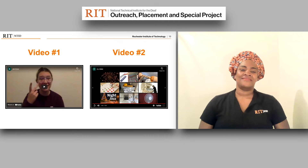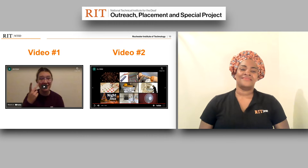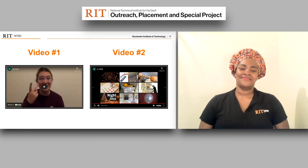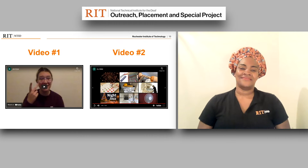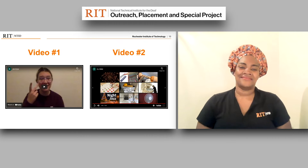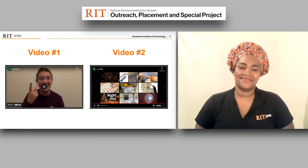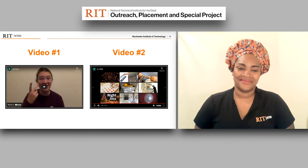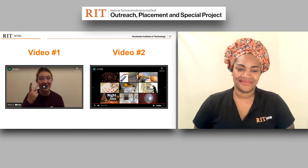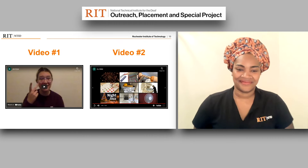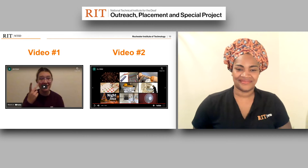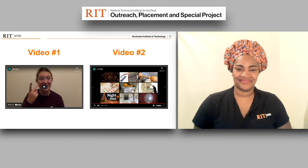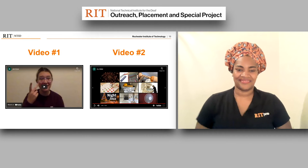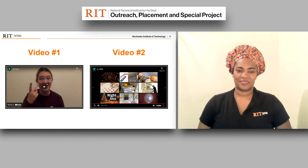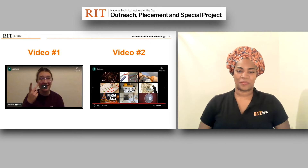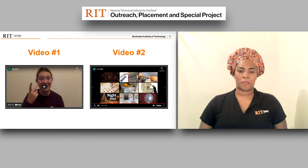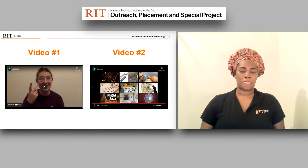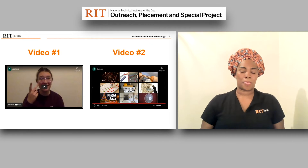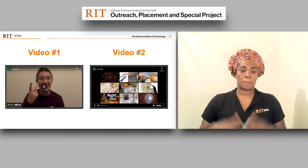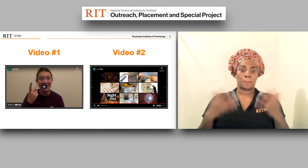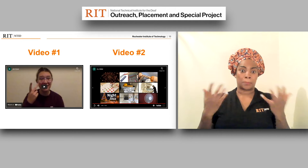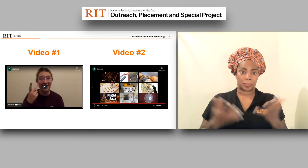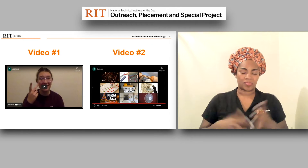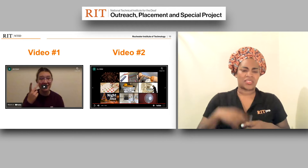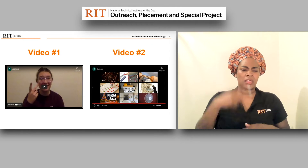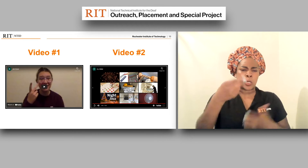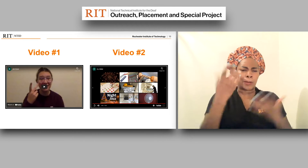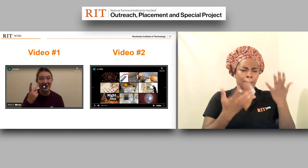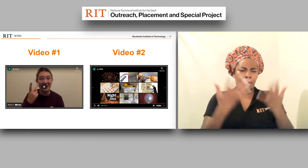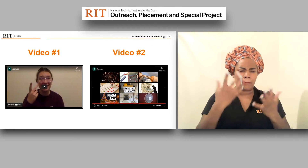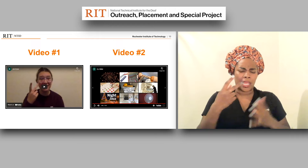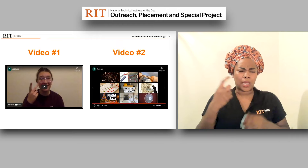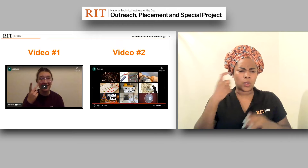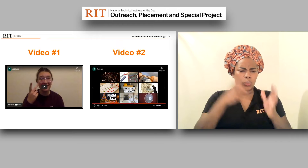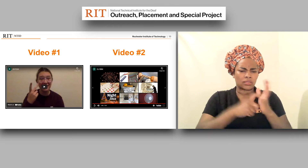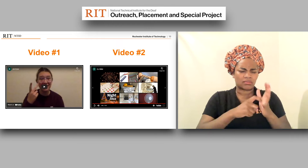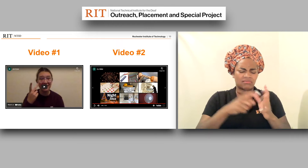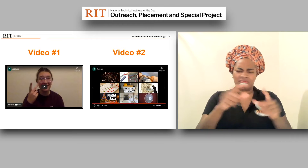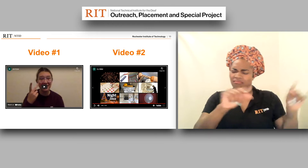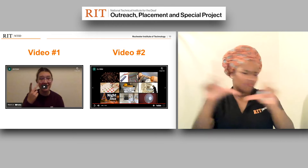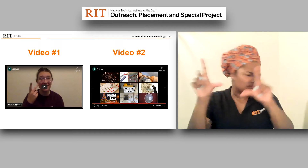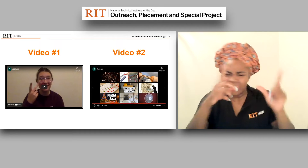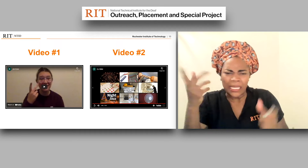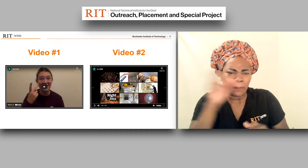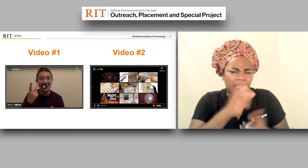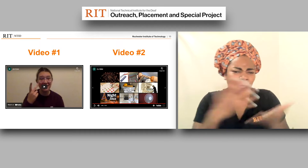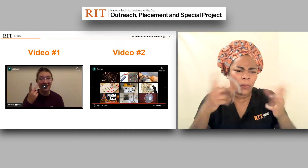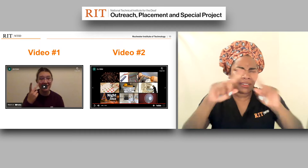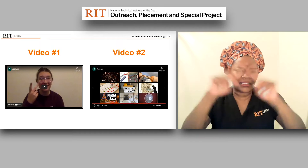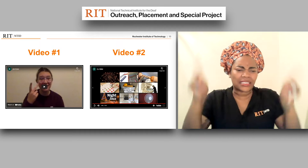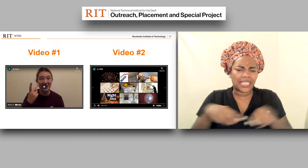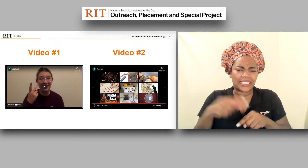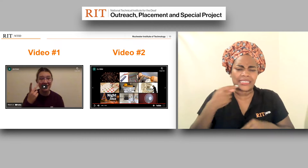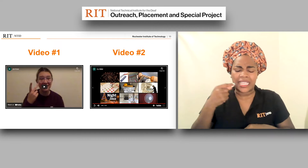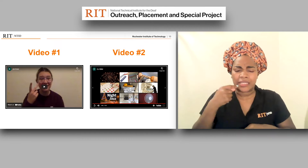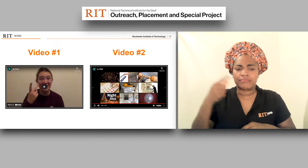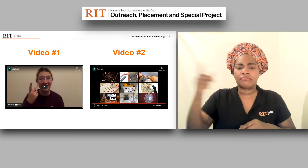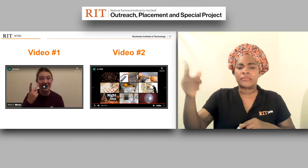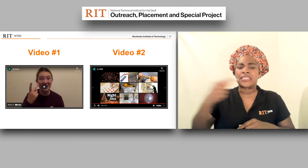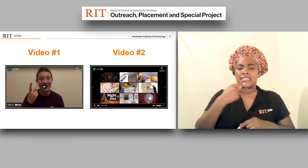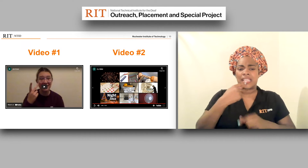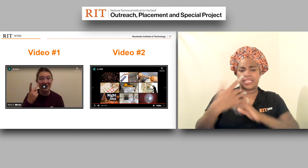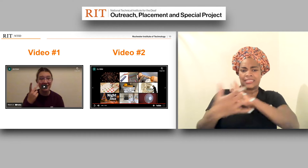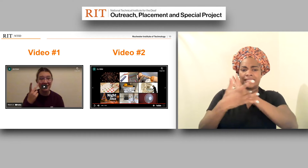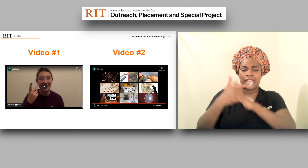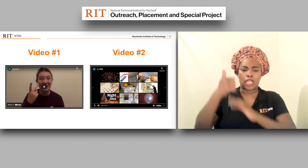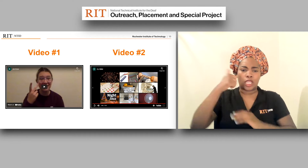Well, maybe you noticed, you know, it was a little hard to get down to the sign. The tech girls and tech